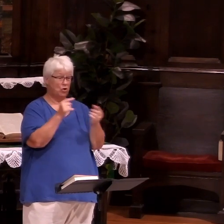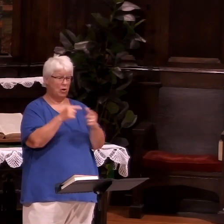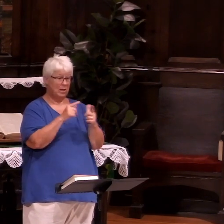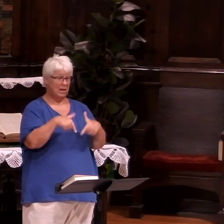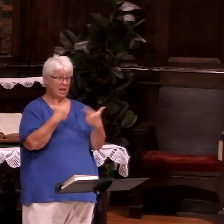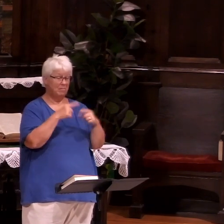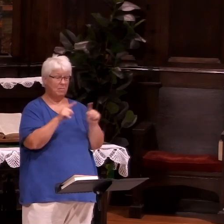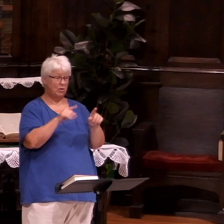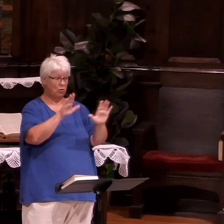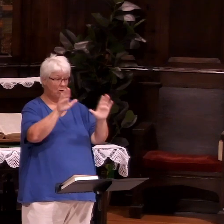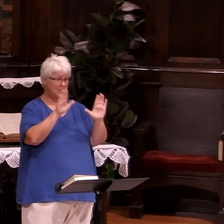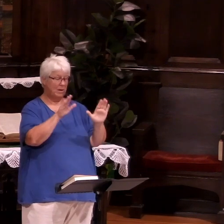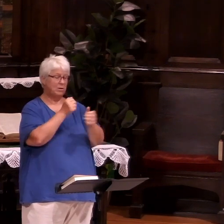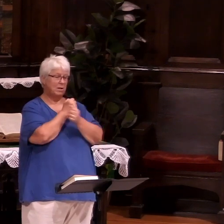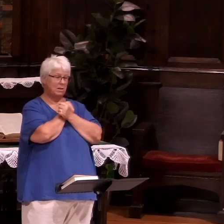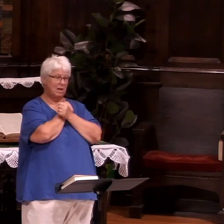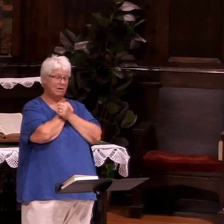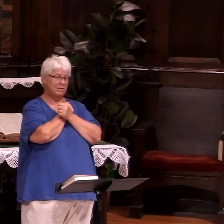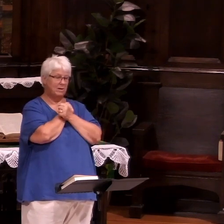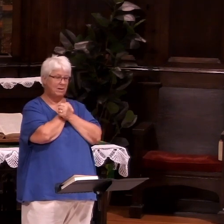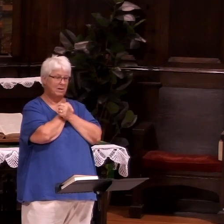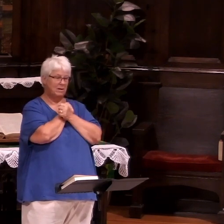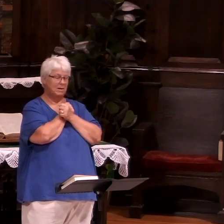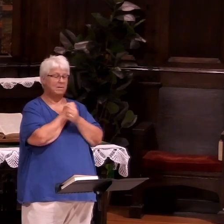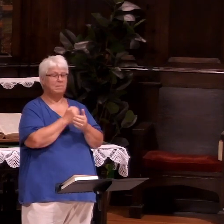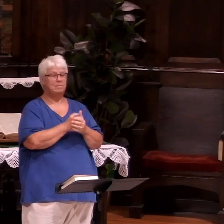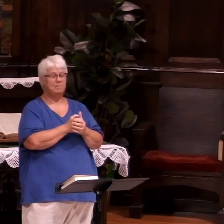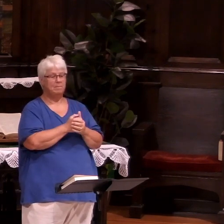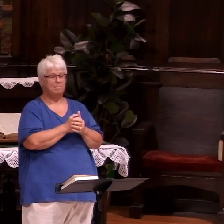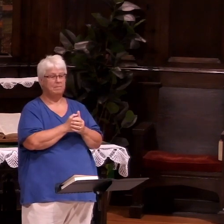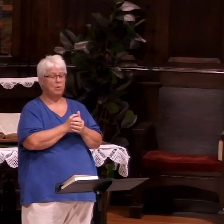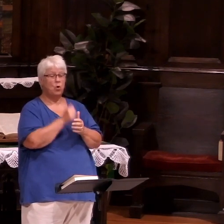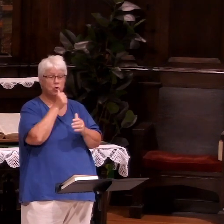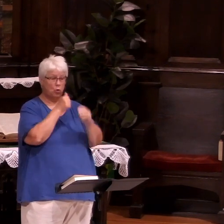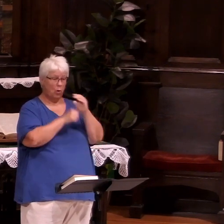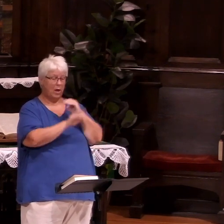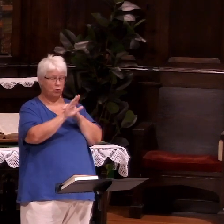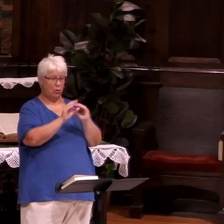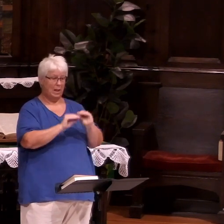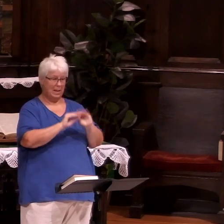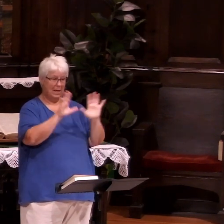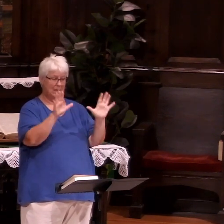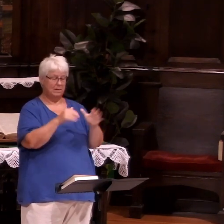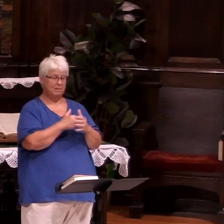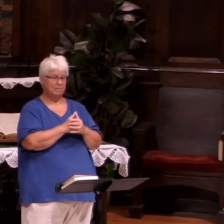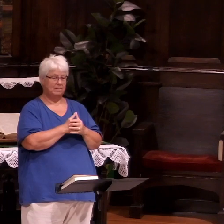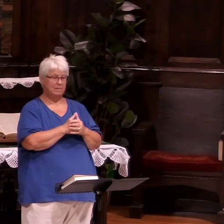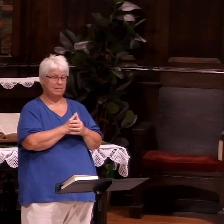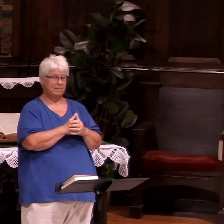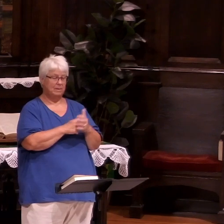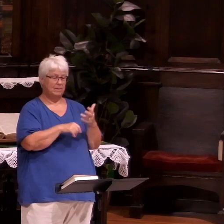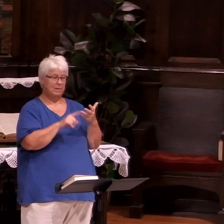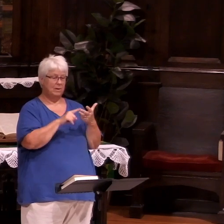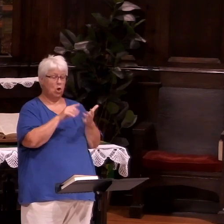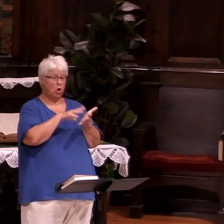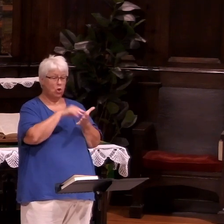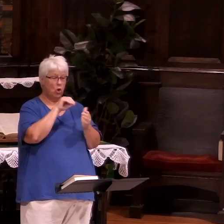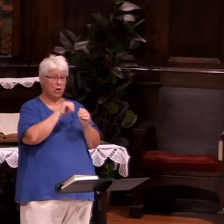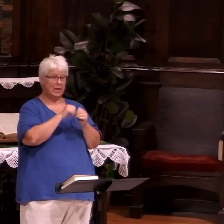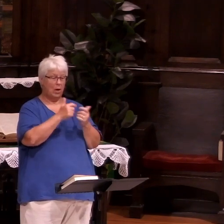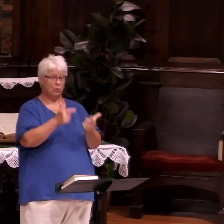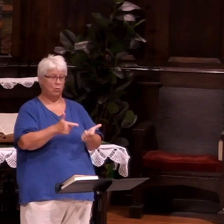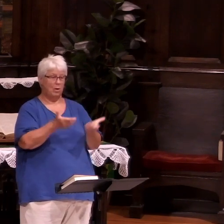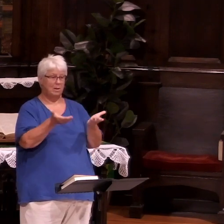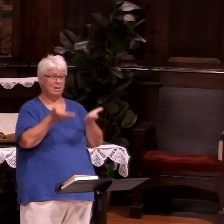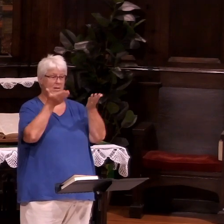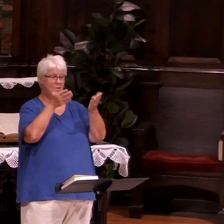but you are amazing and loved and fearfully made. Don't hide your light, whatever you do, and learn how to